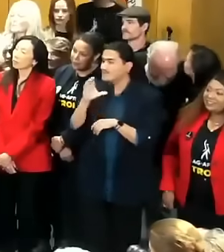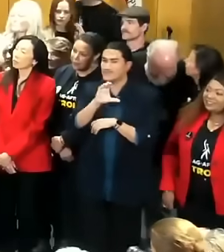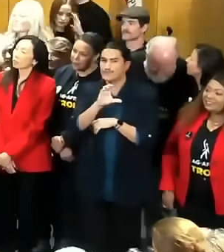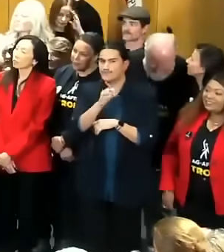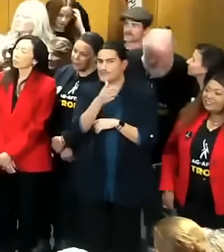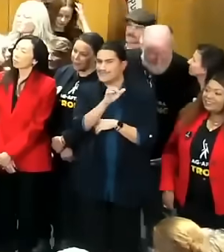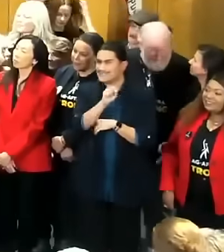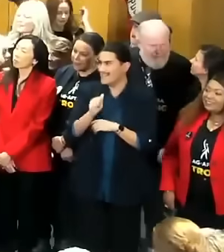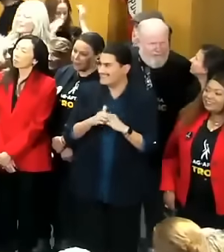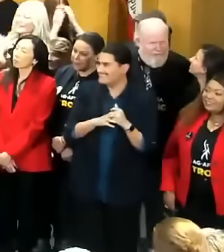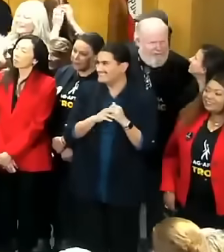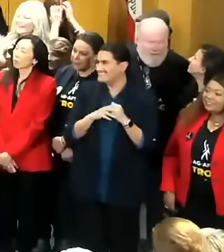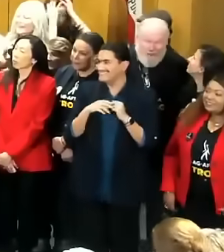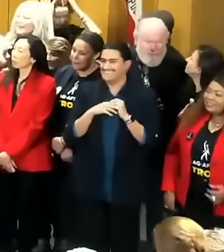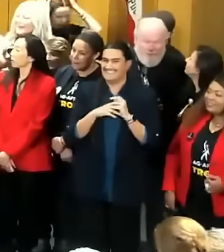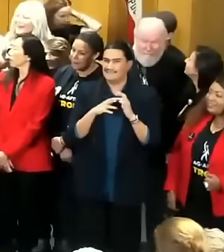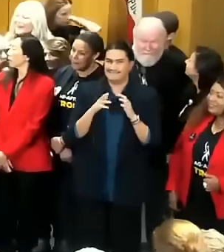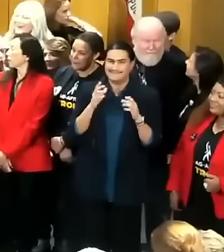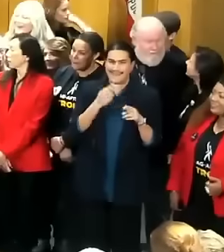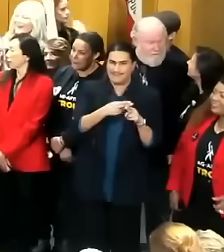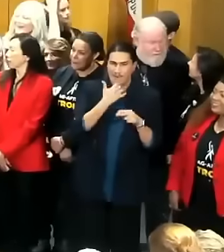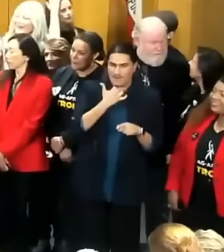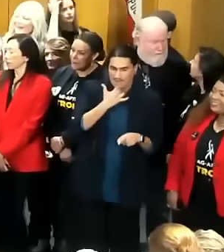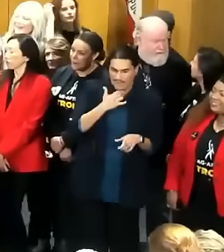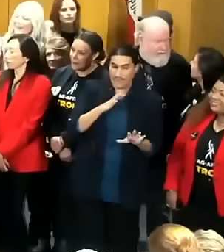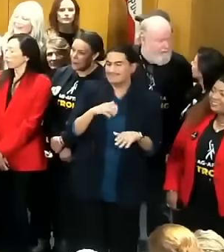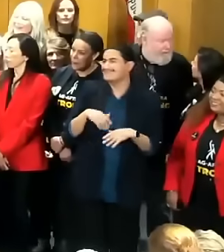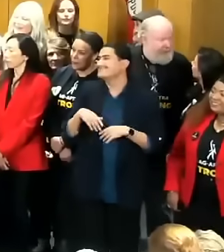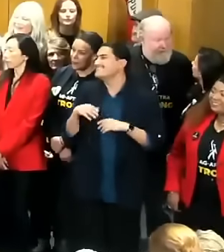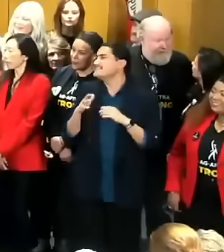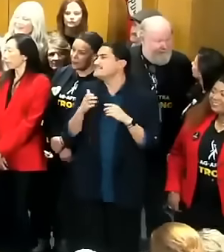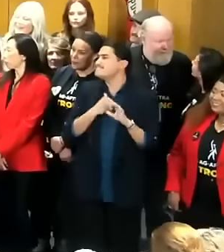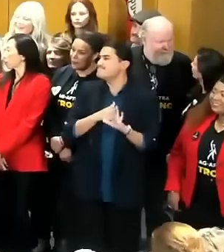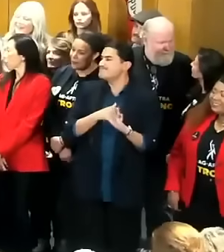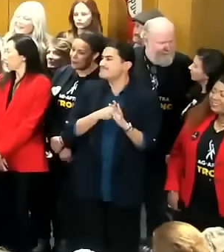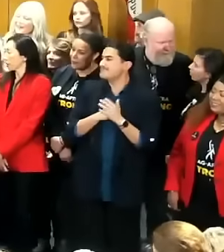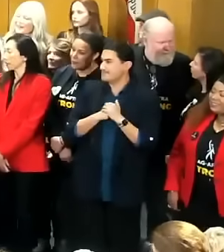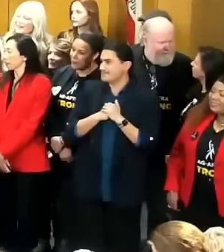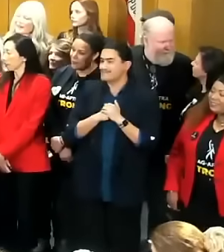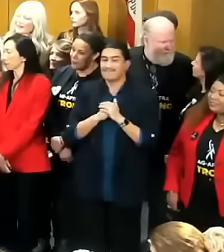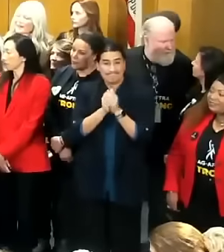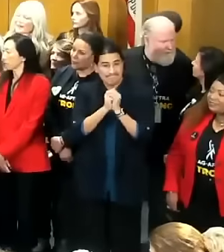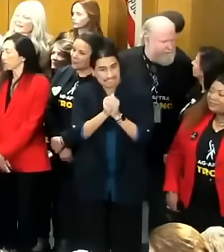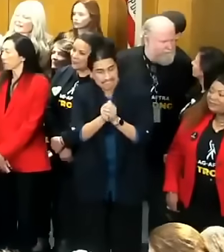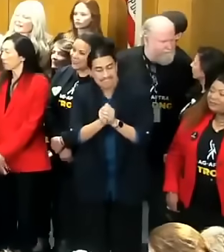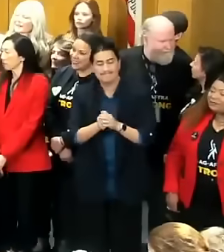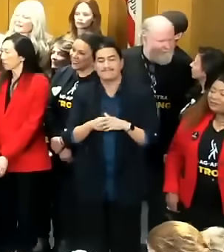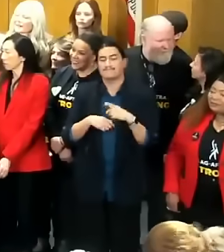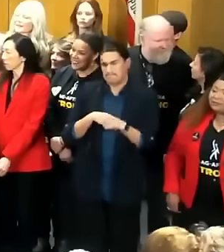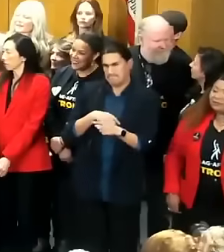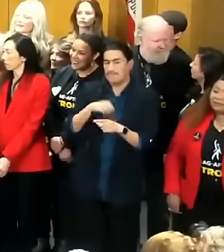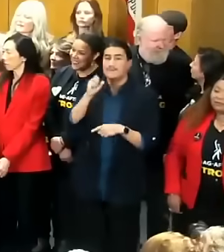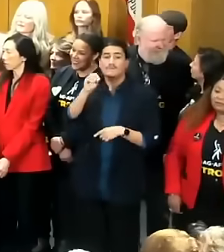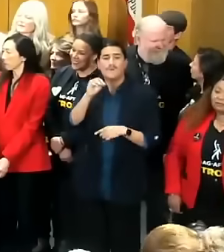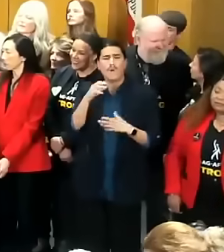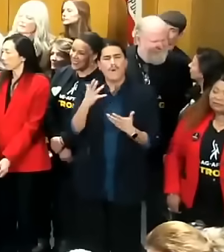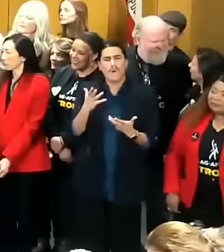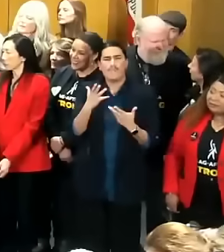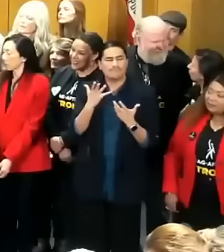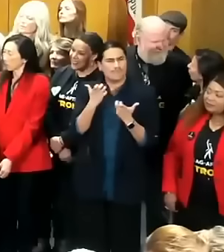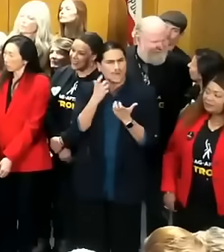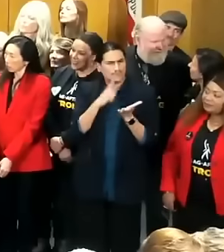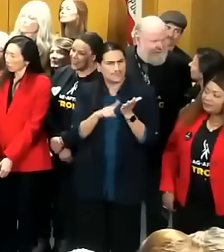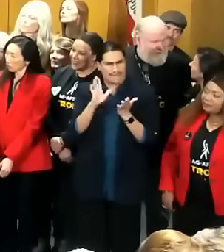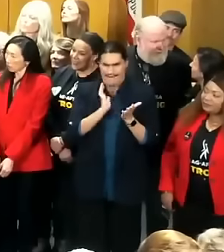Krista, hi. Hi, Duncan. Good to see hi. Good to see you again. Congratulations. So I just wanted to check